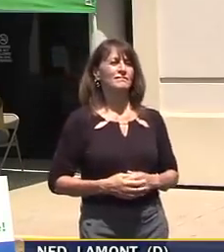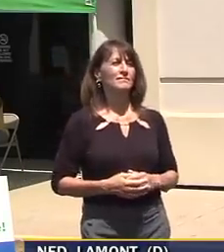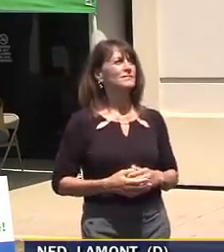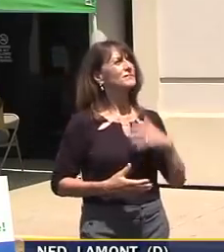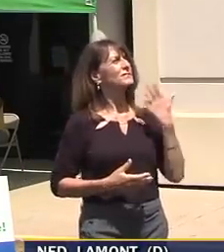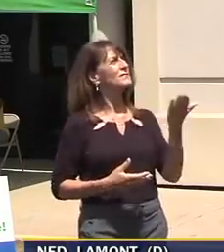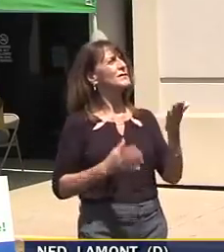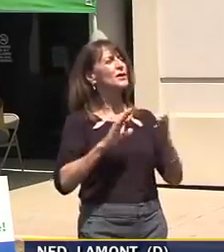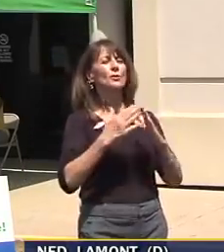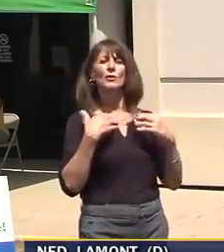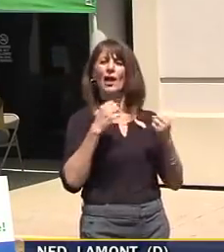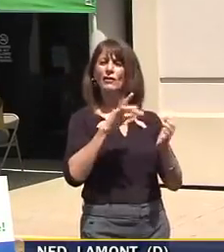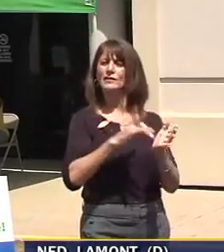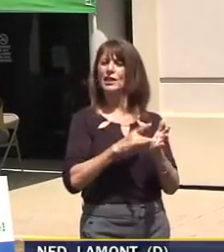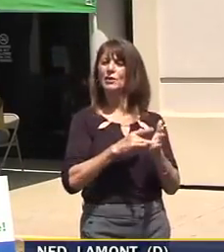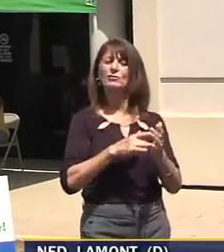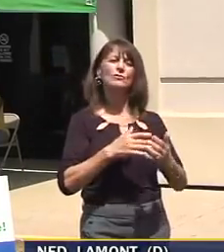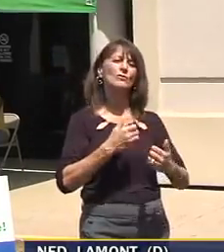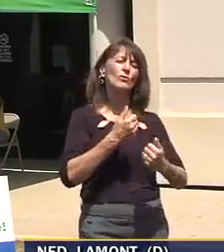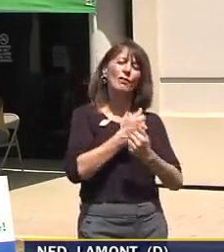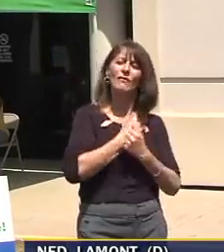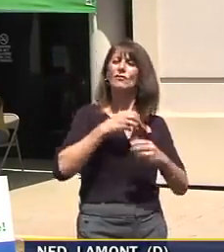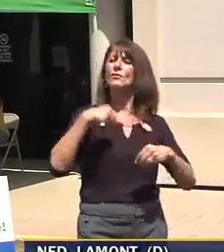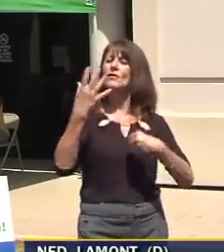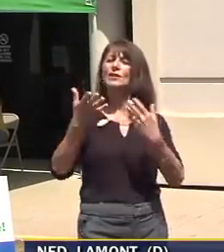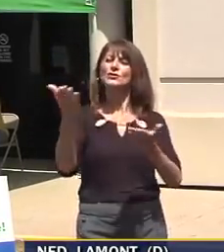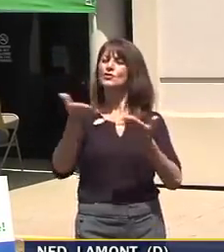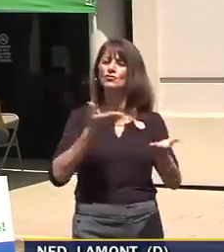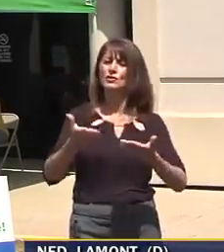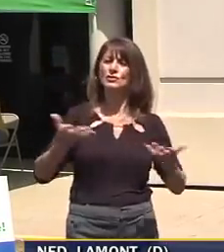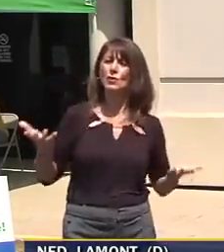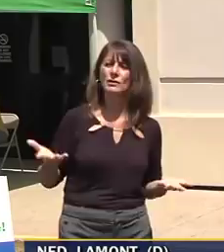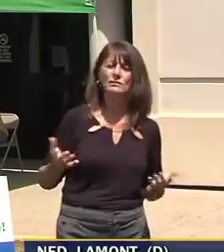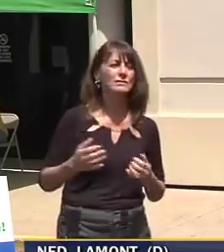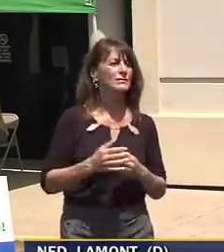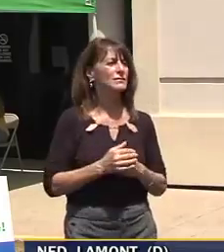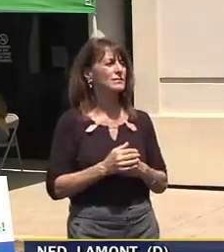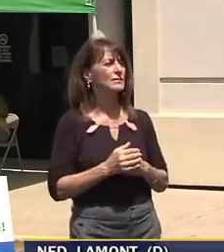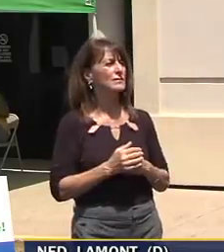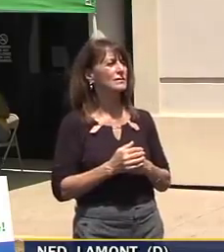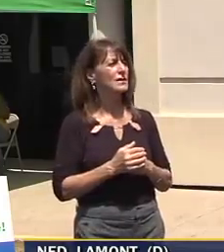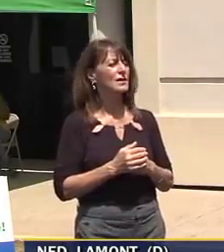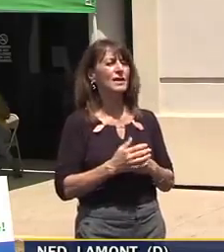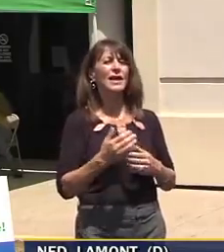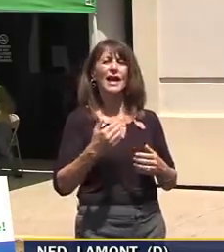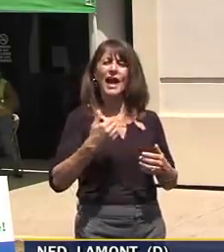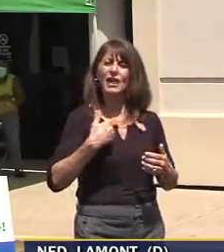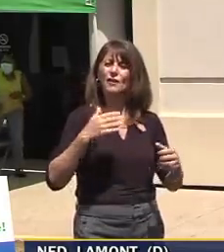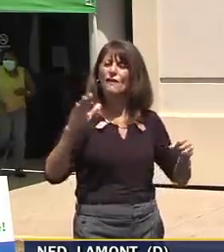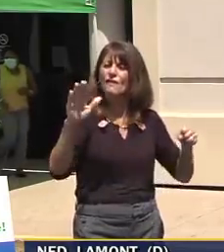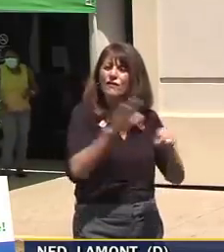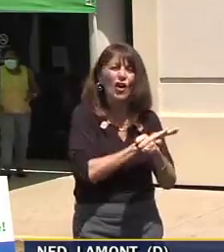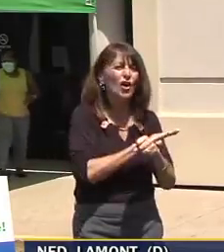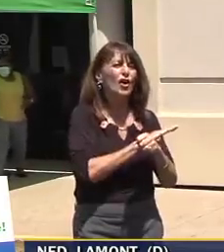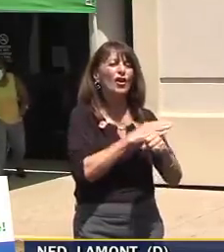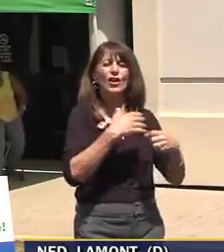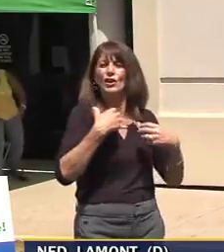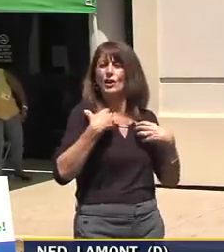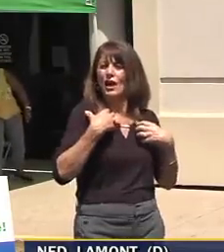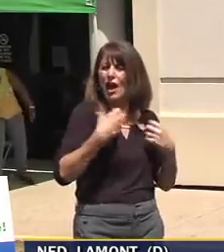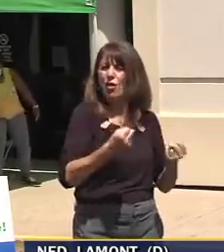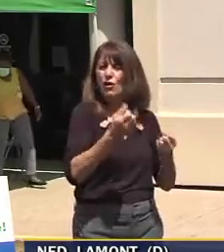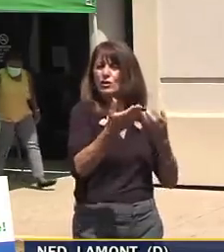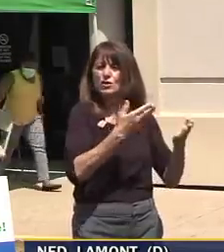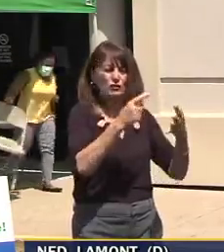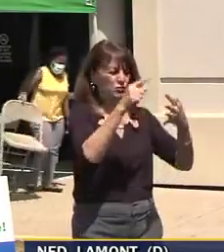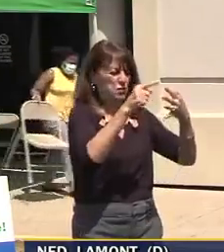health center does. A community health center brings good, comprehensive health, no questions asked, no